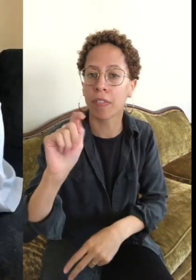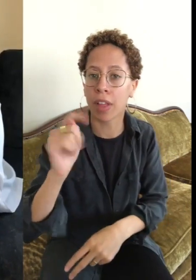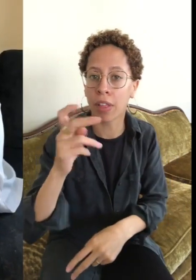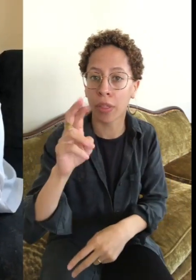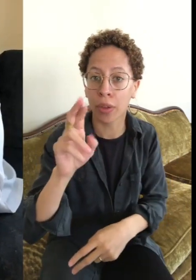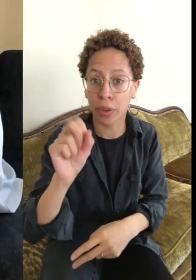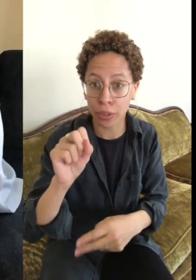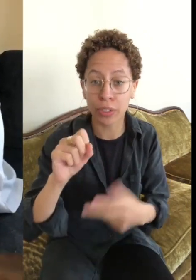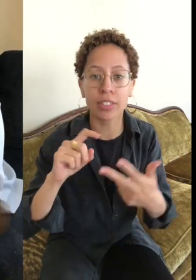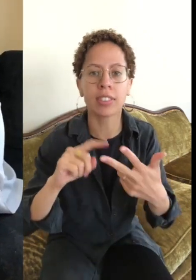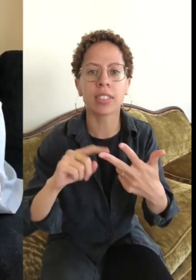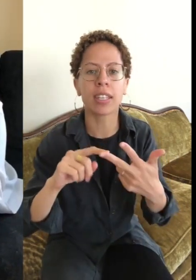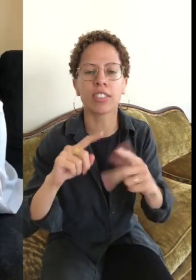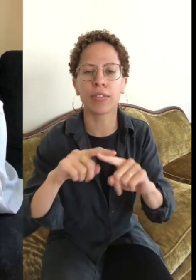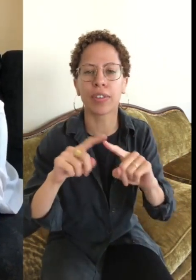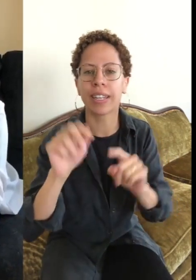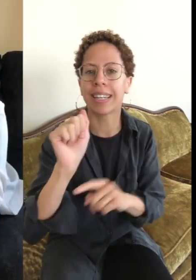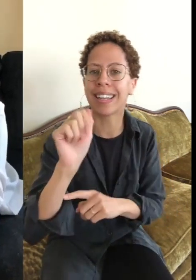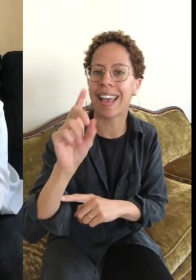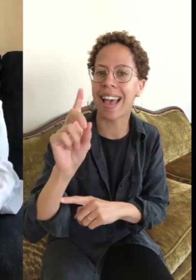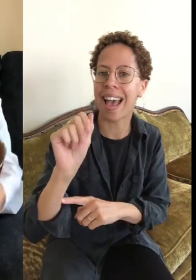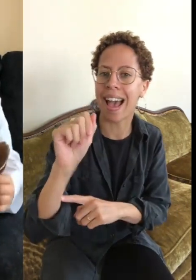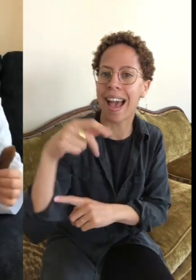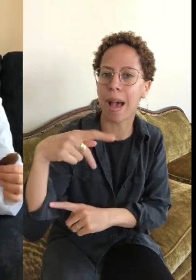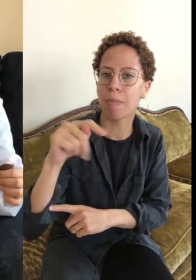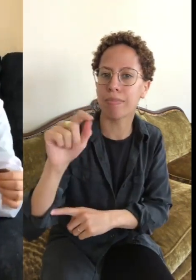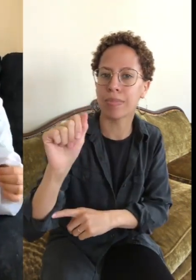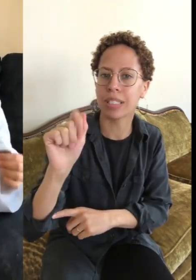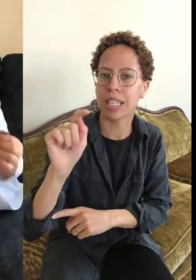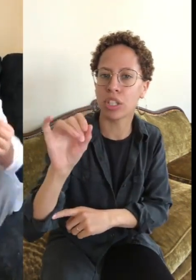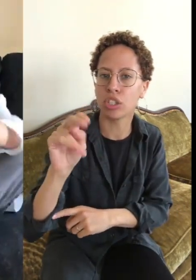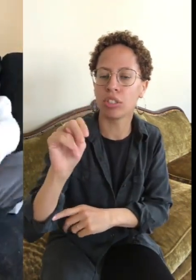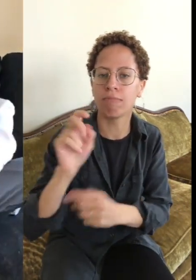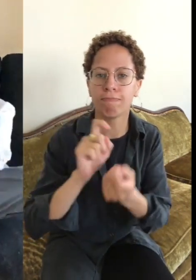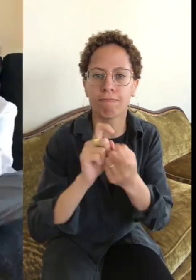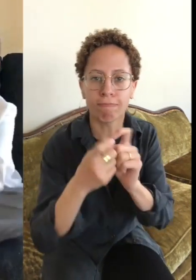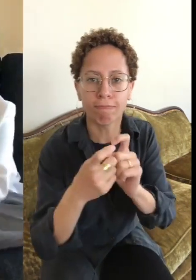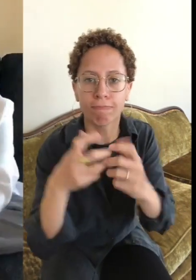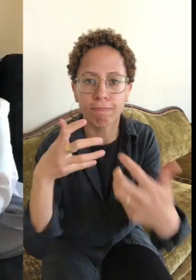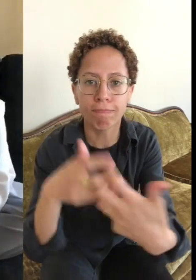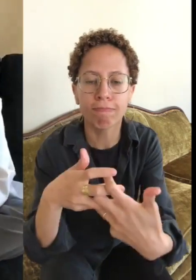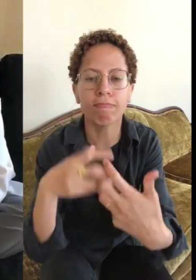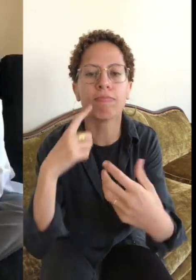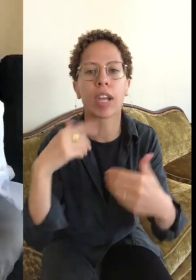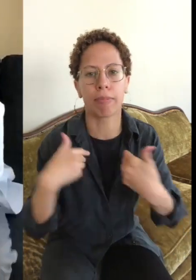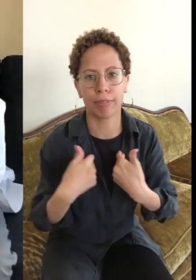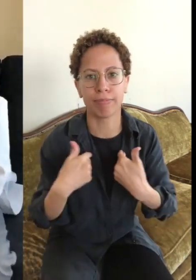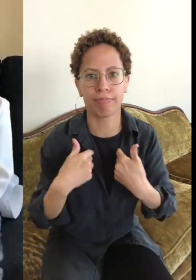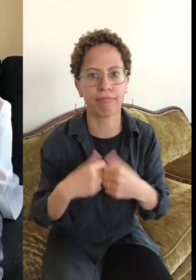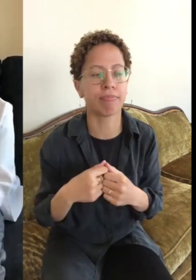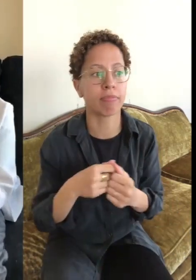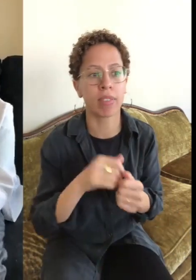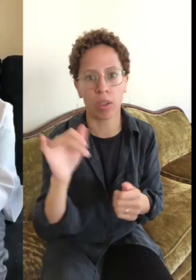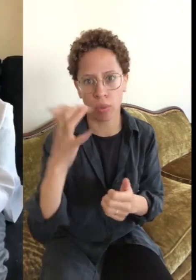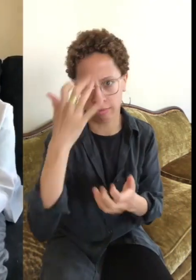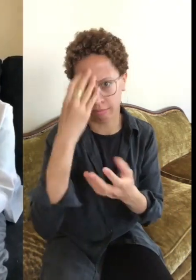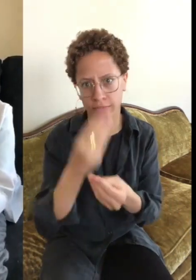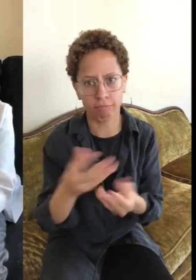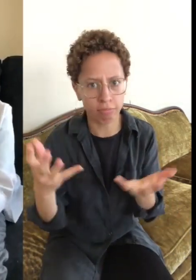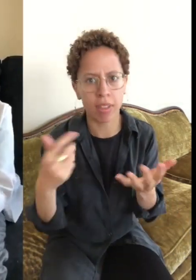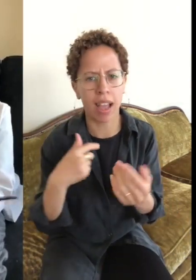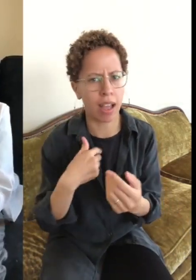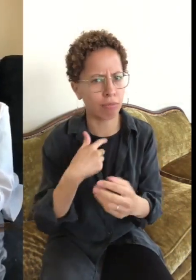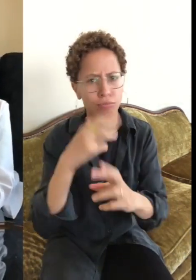animals. And I just want to tell you, I owe great respect to all